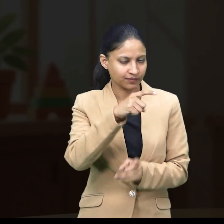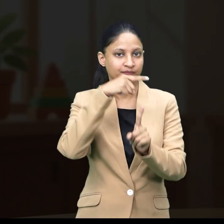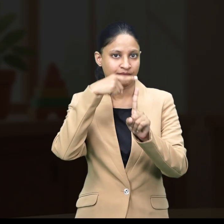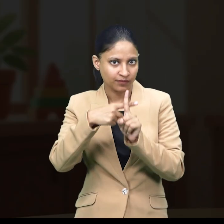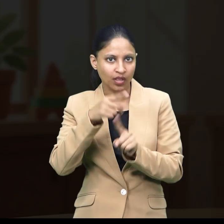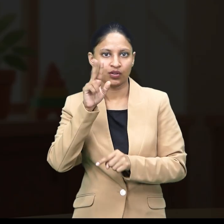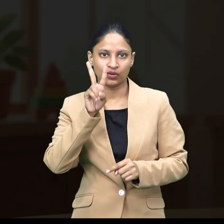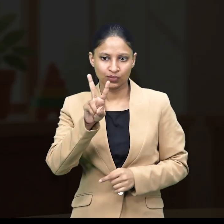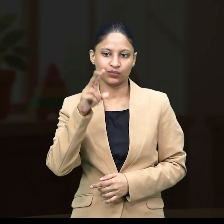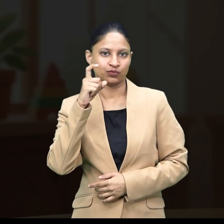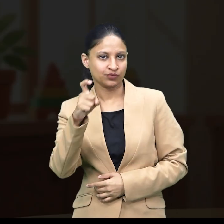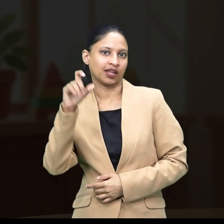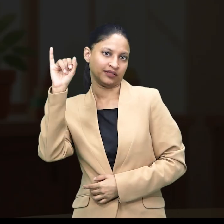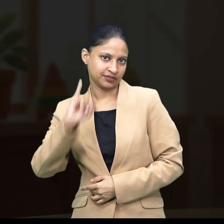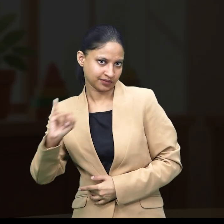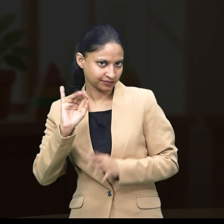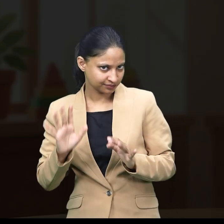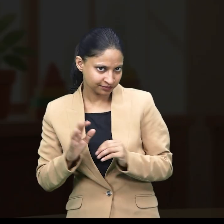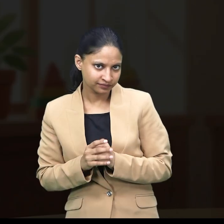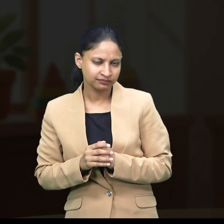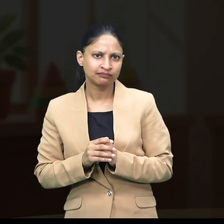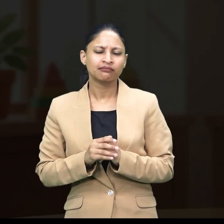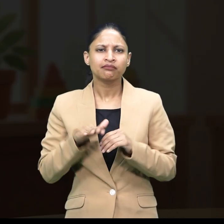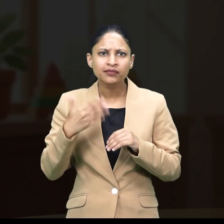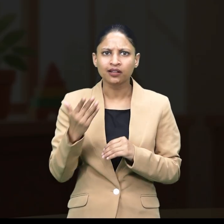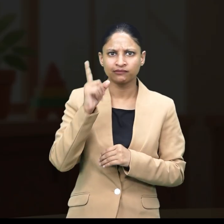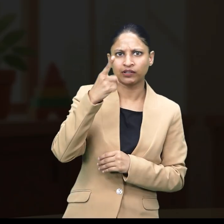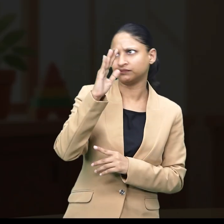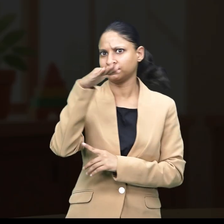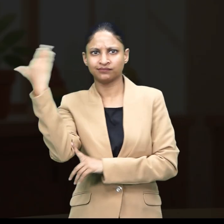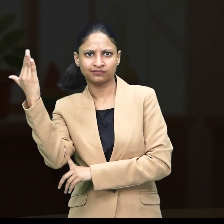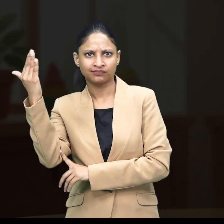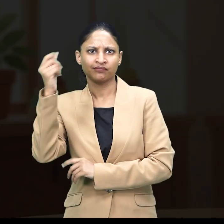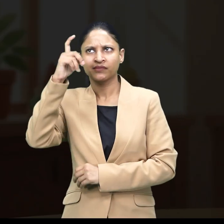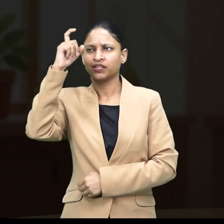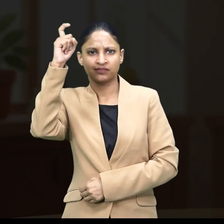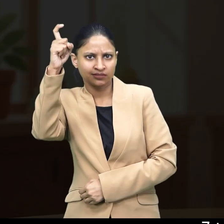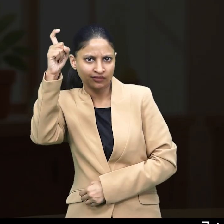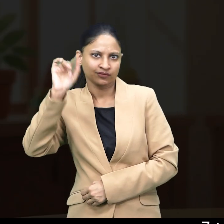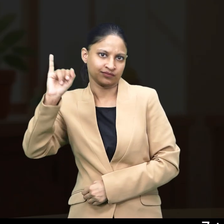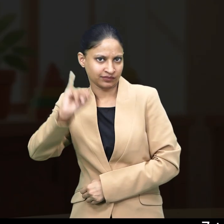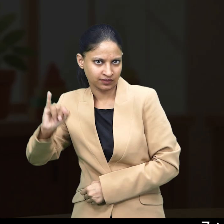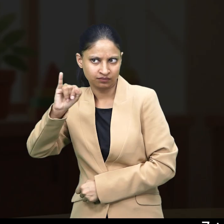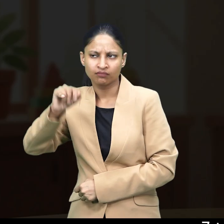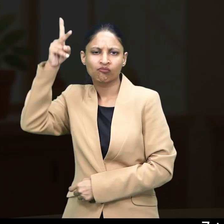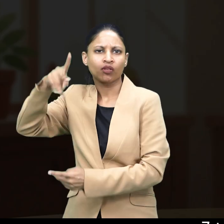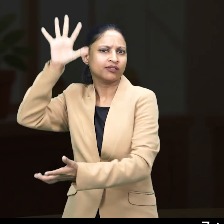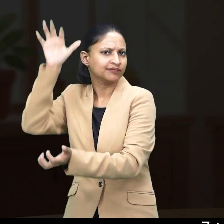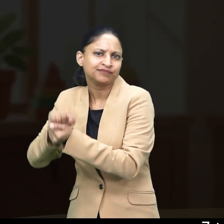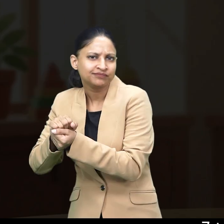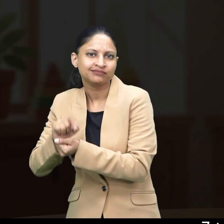487 plus 276. In the ones place, 7 plus